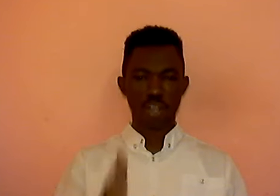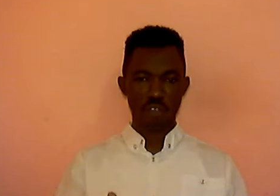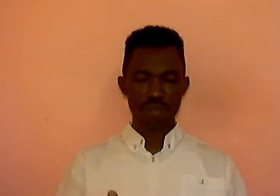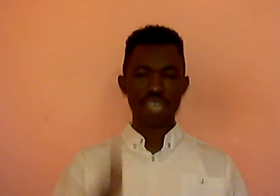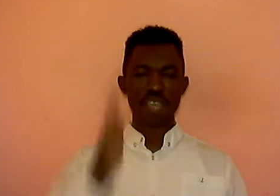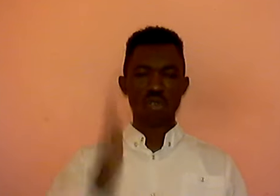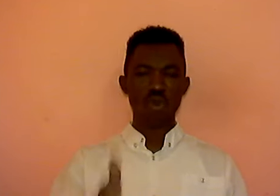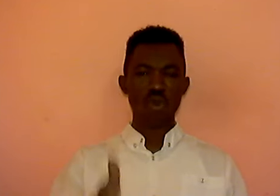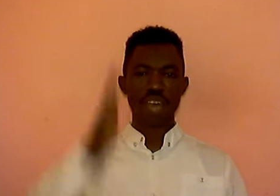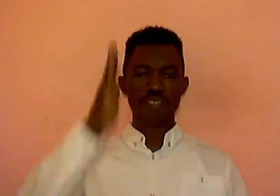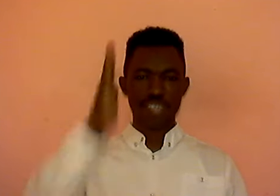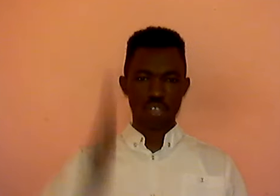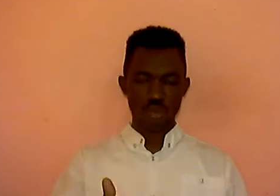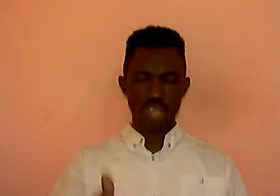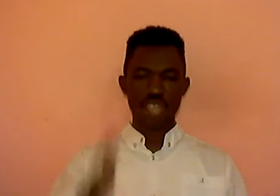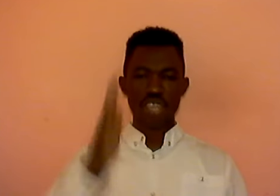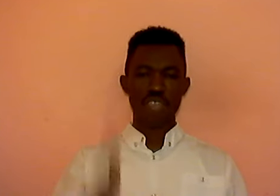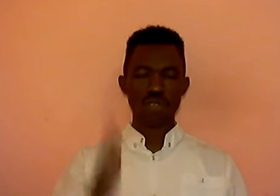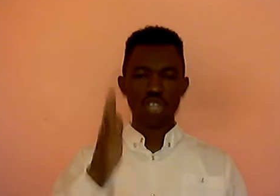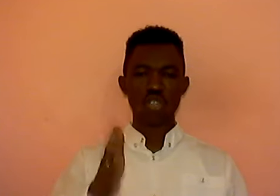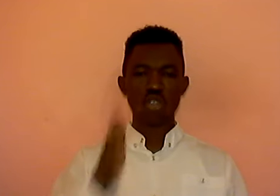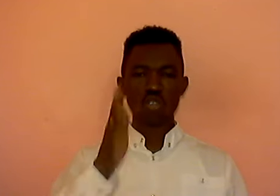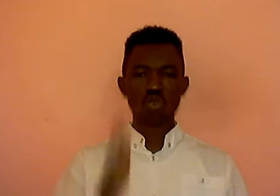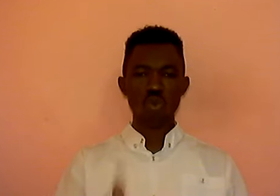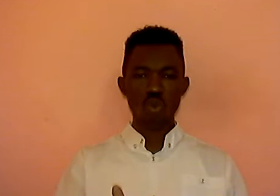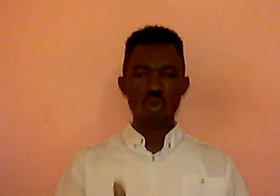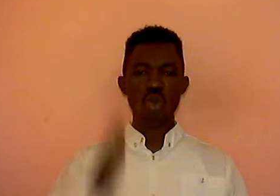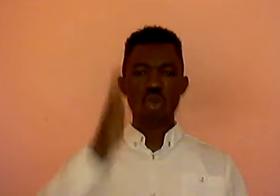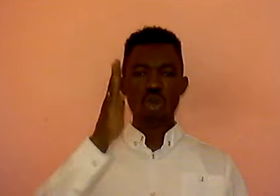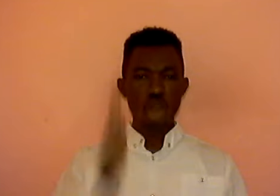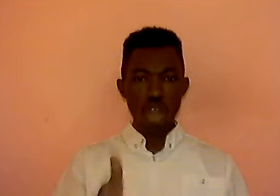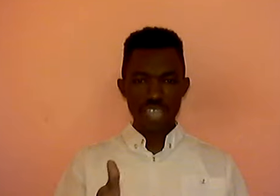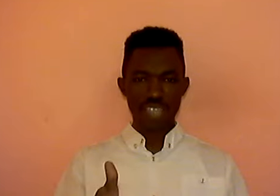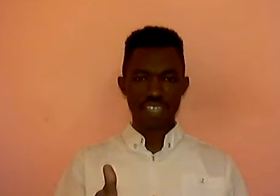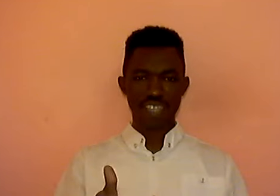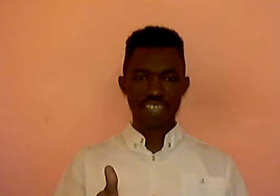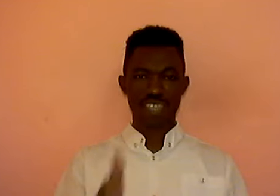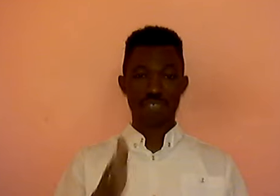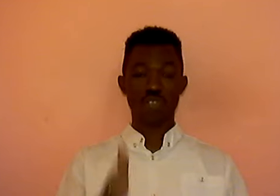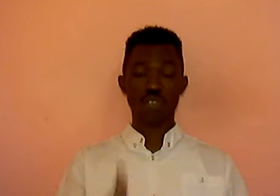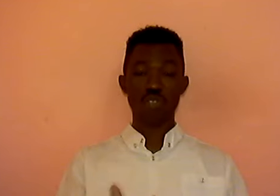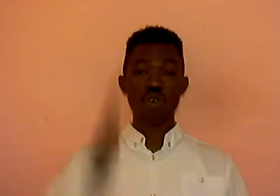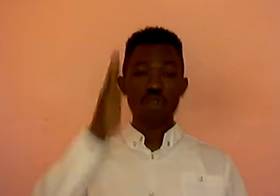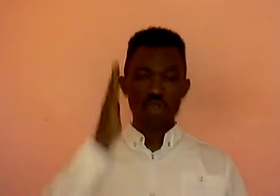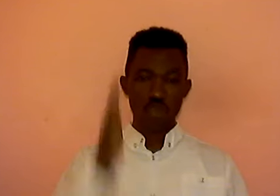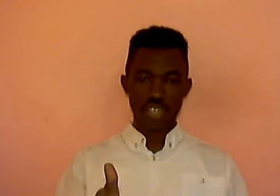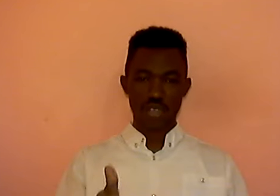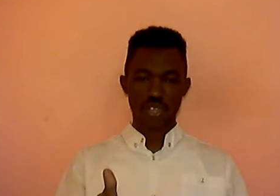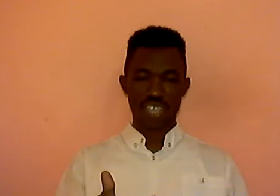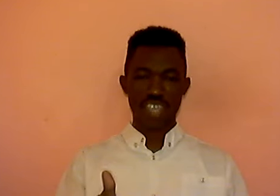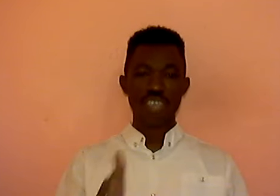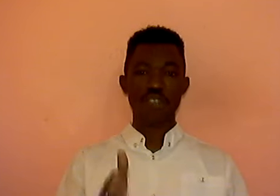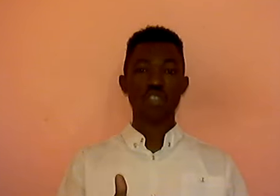me. God have decreed, if you did not go holy, if you did not go righteous, if you did not